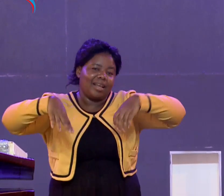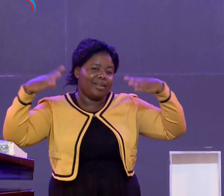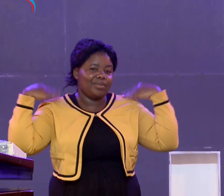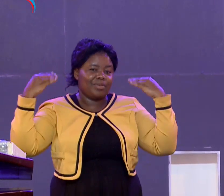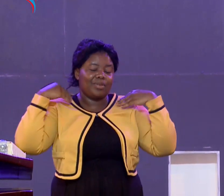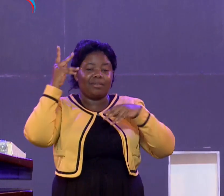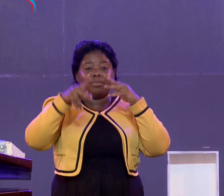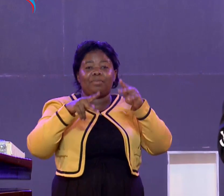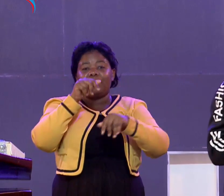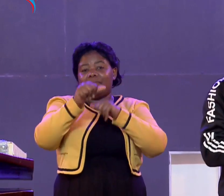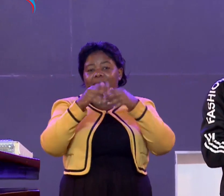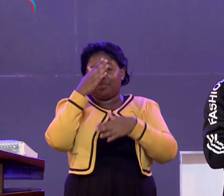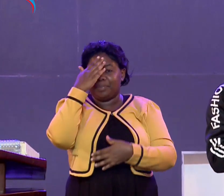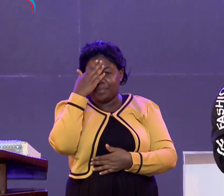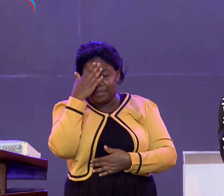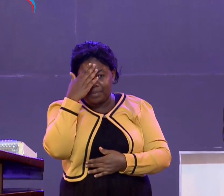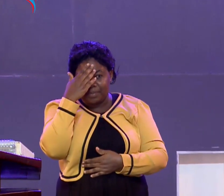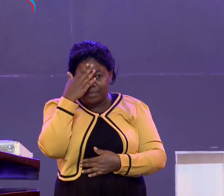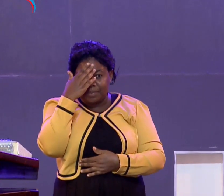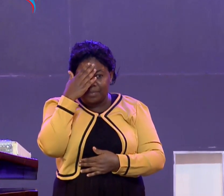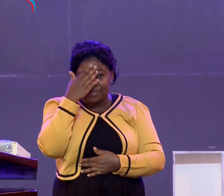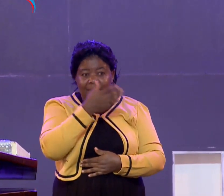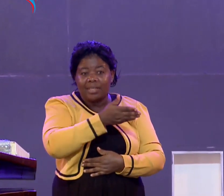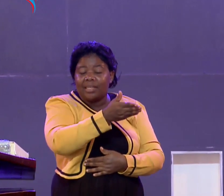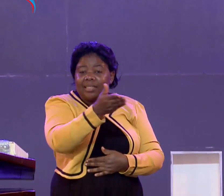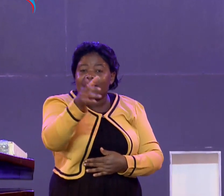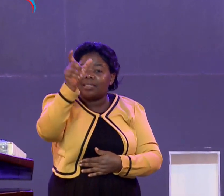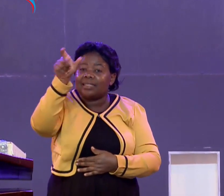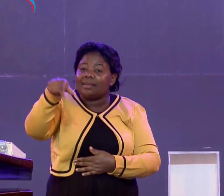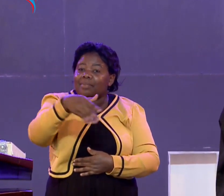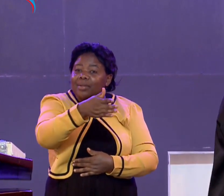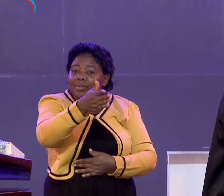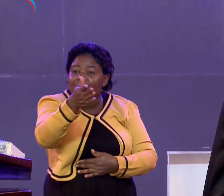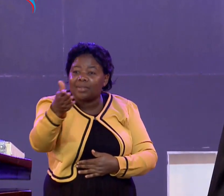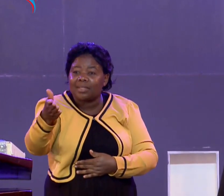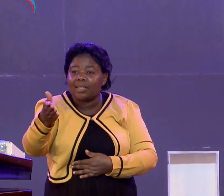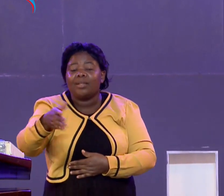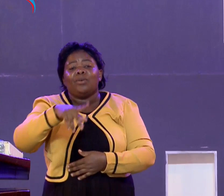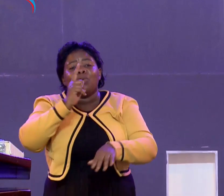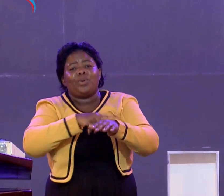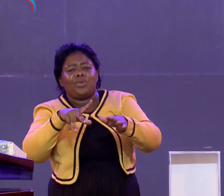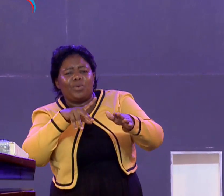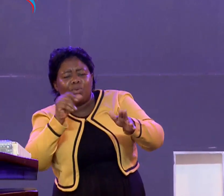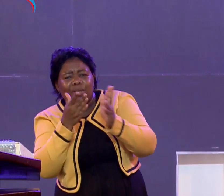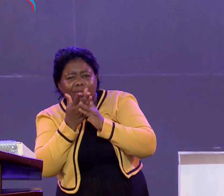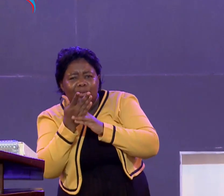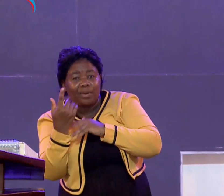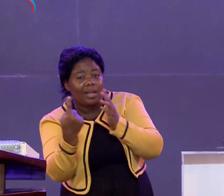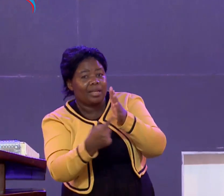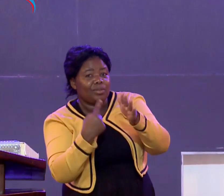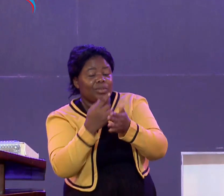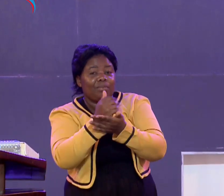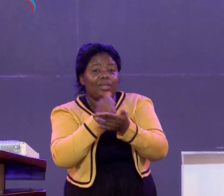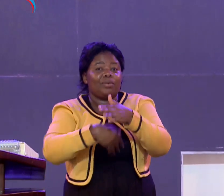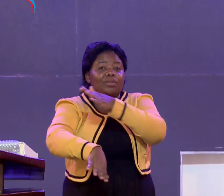knows how to train people in humility. There is a person you're going to